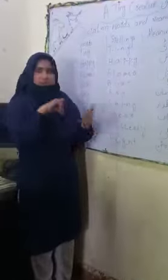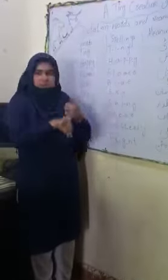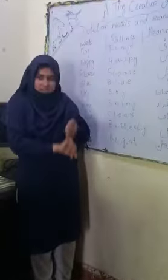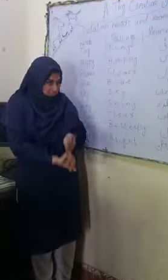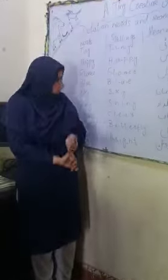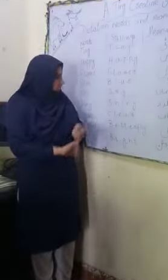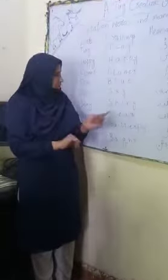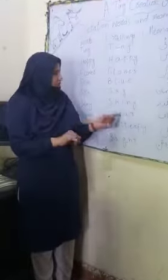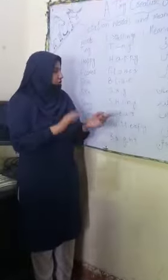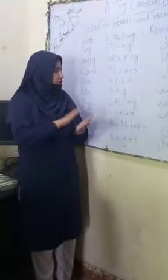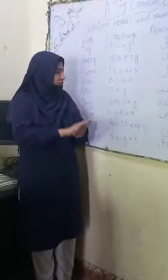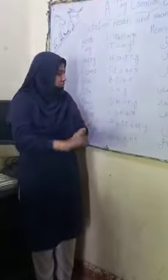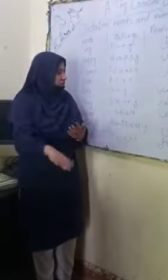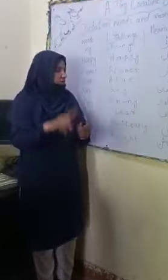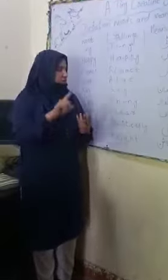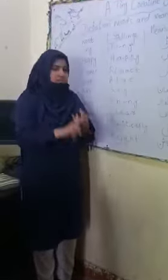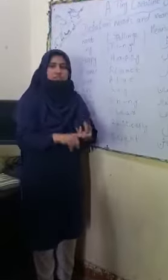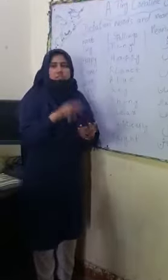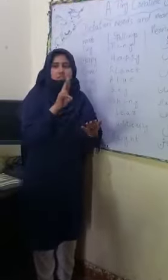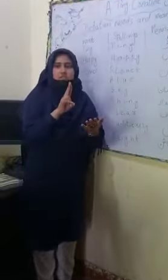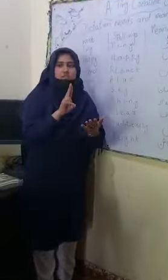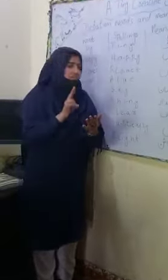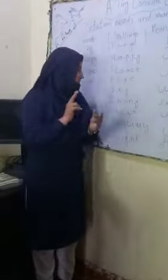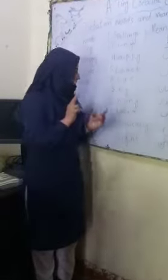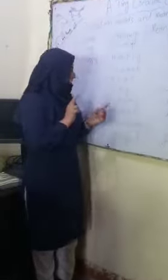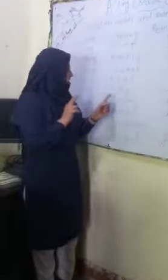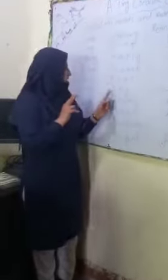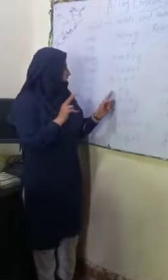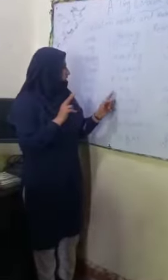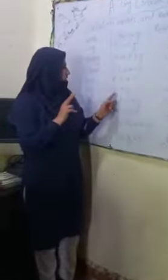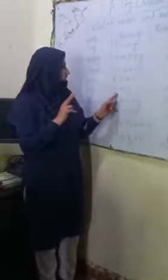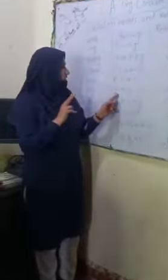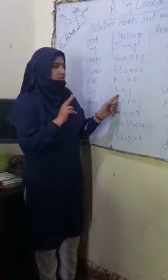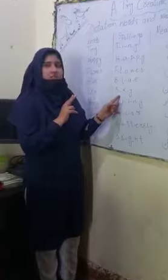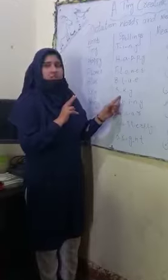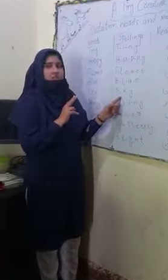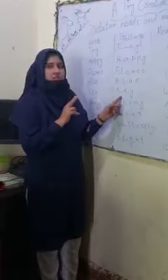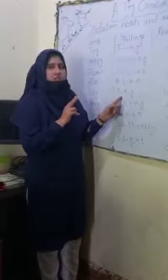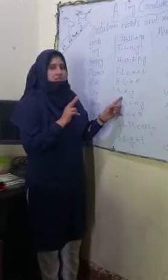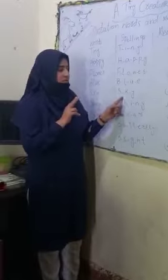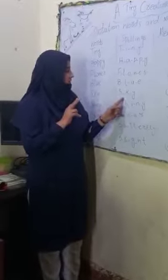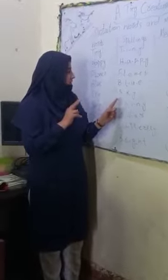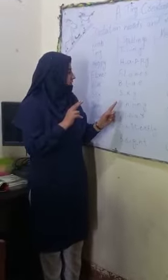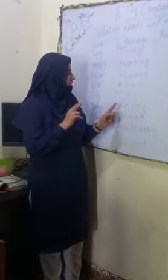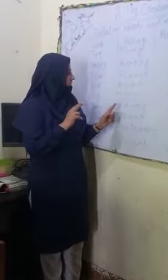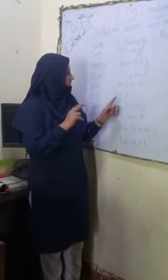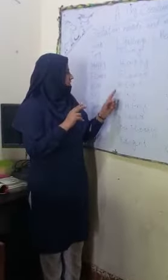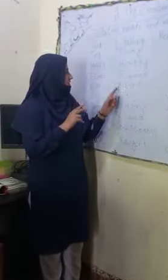S, H, S, S,